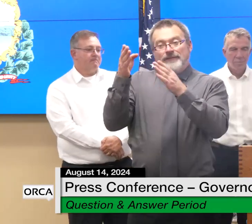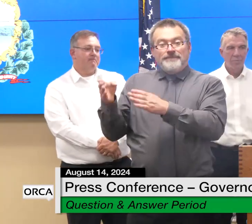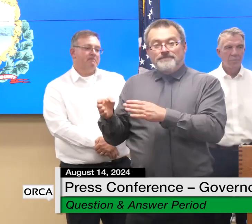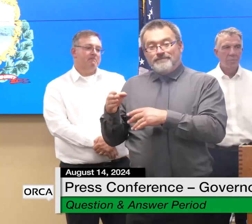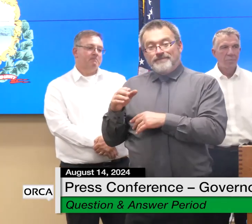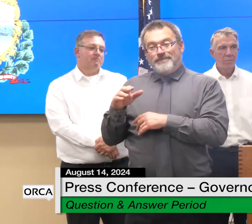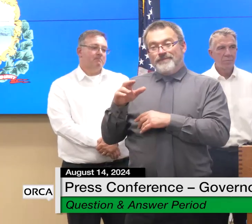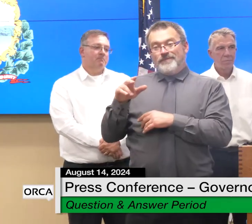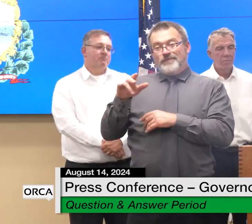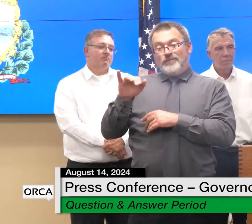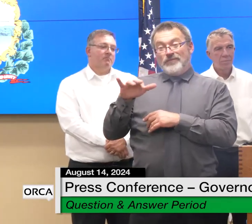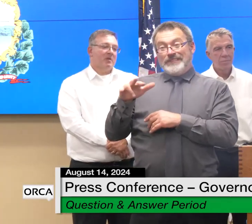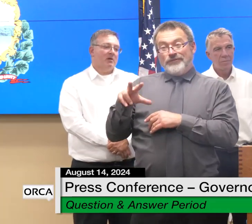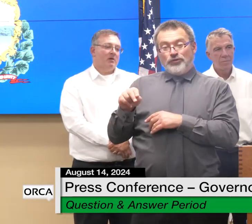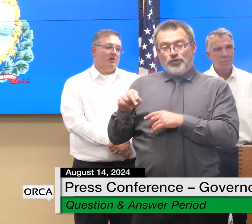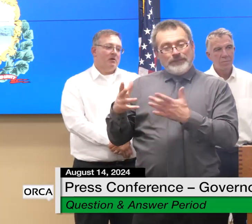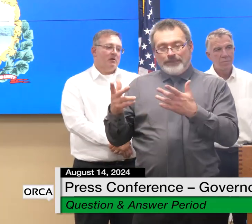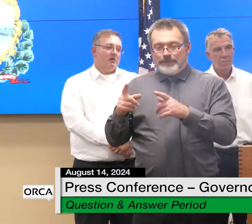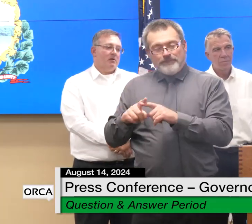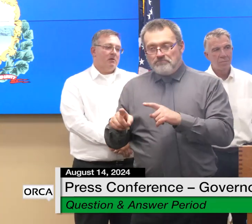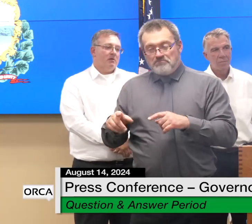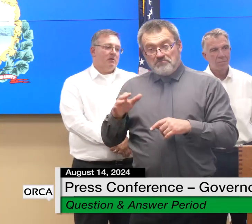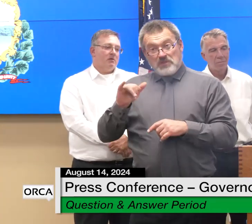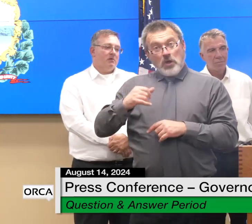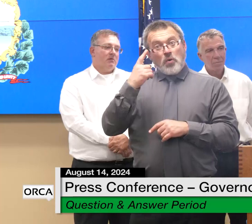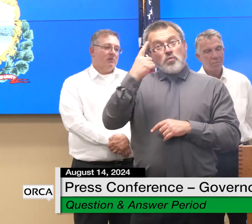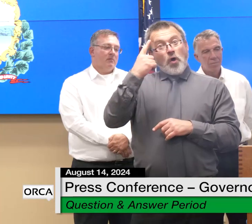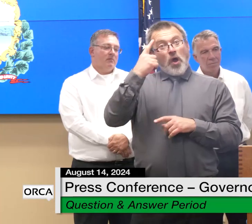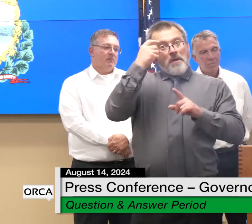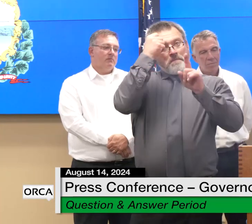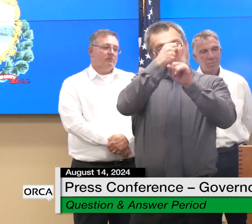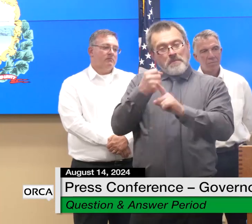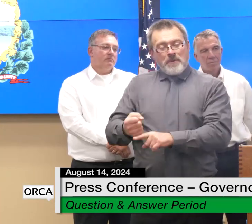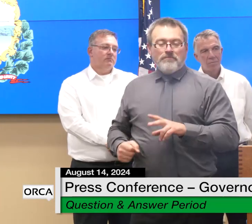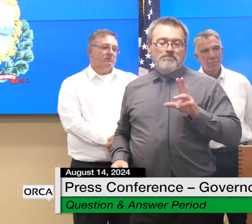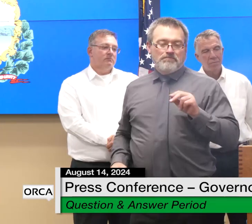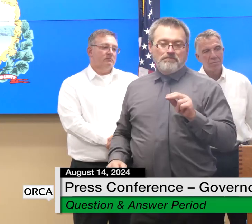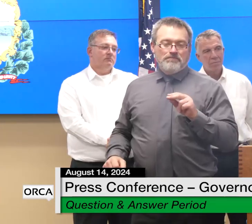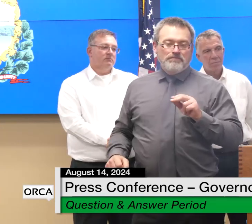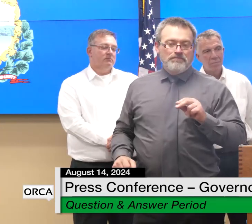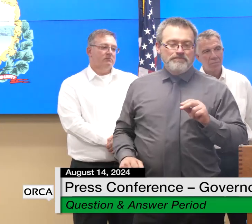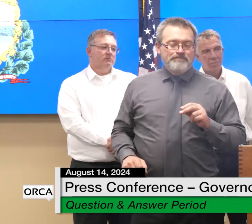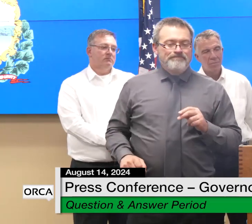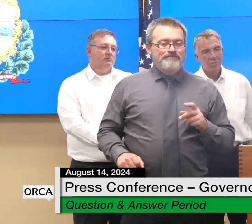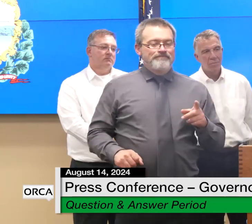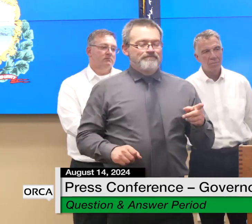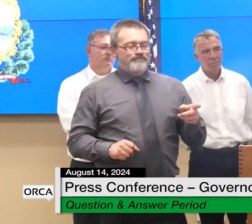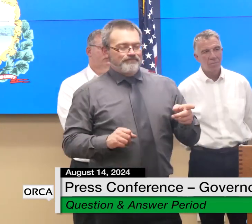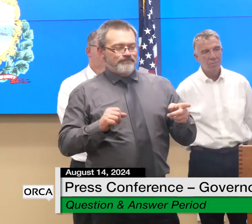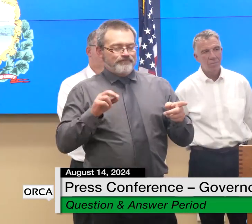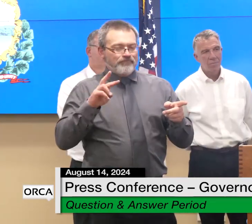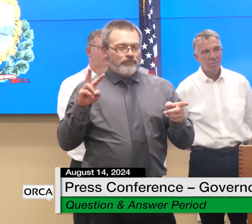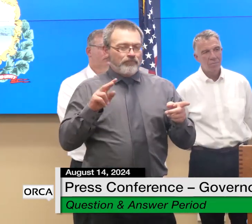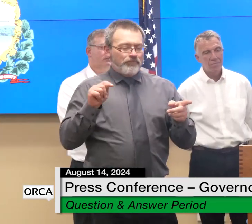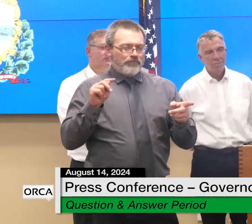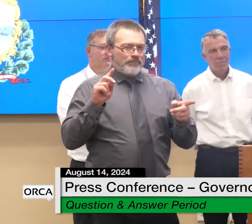system. I'm probably getting a little too in the weeds here, but how, when you're doing the damage assessments, can you